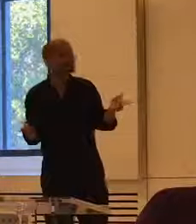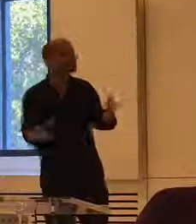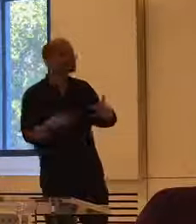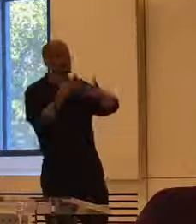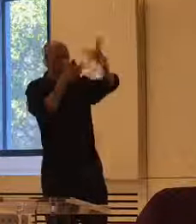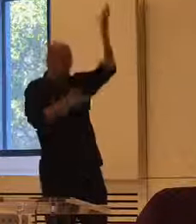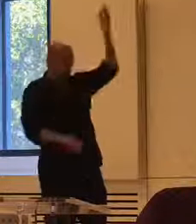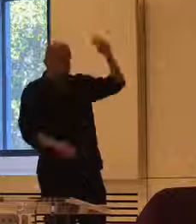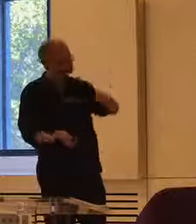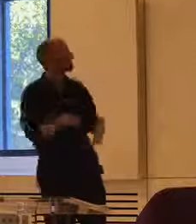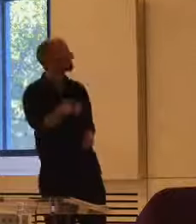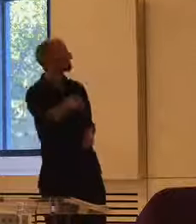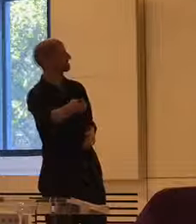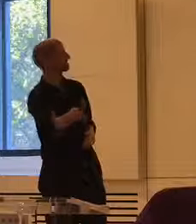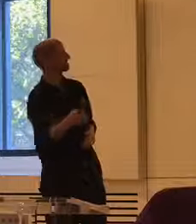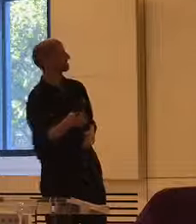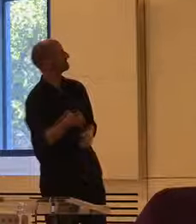So this is repeating again, there's lots of information here.